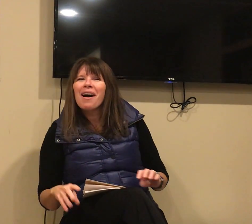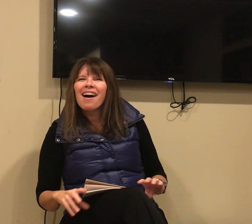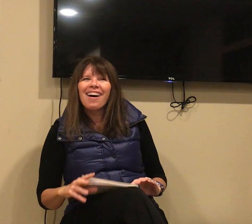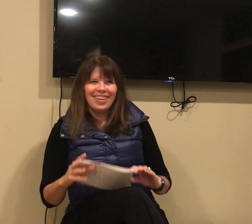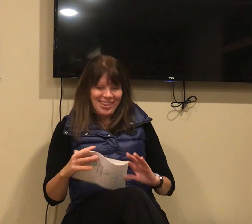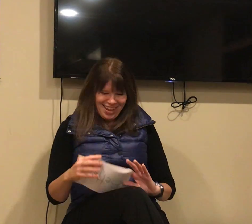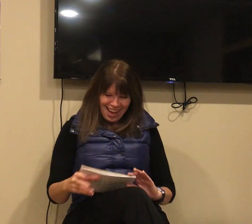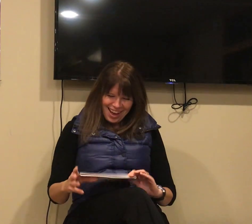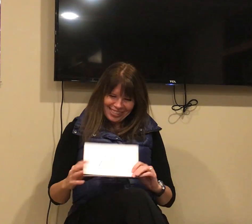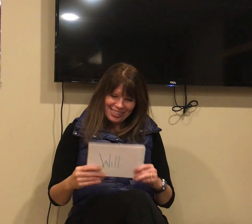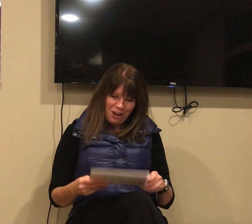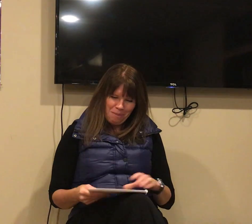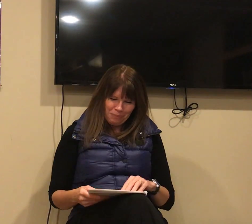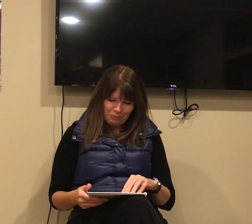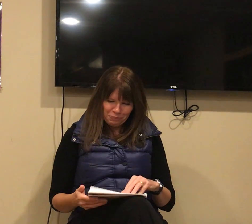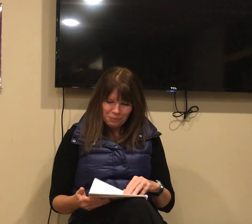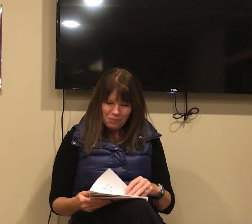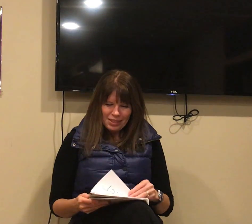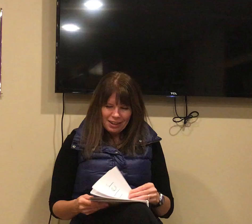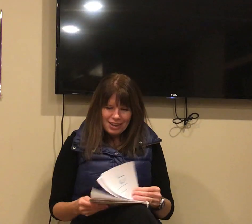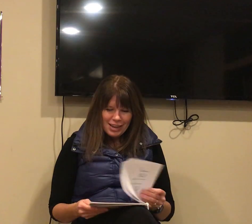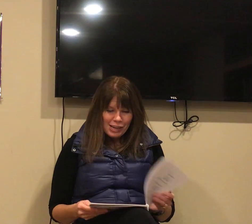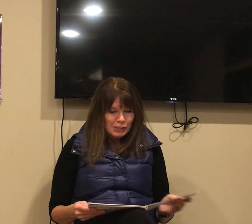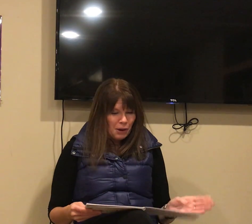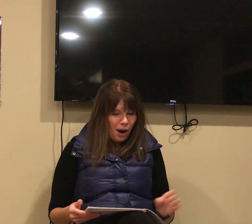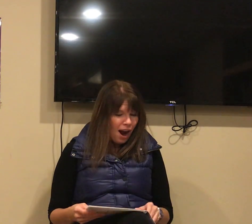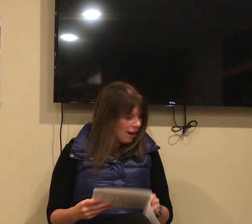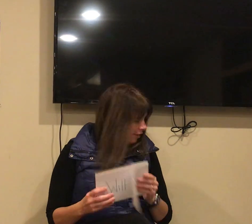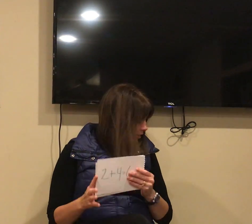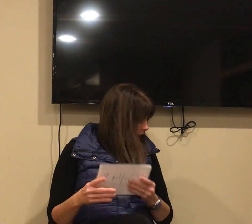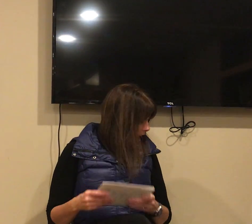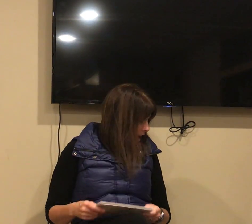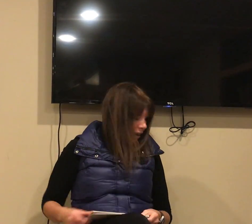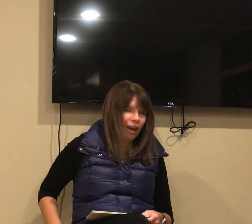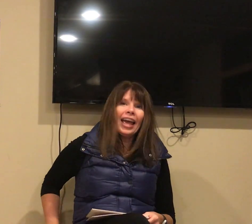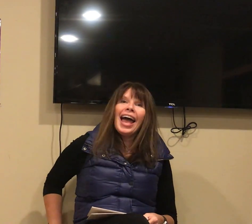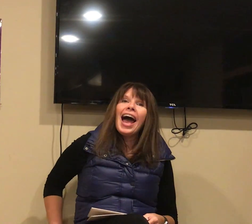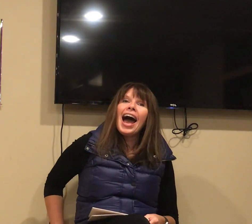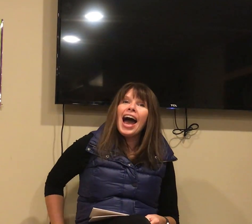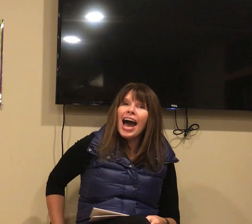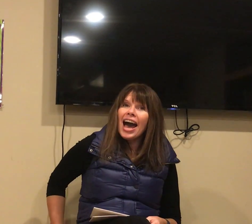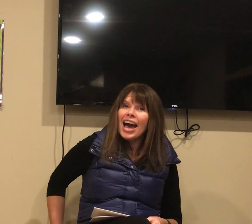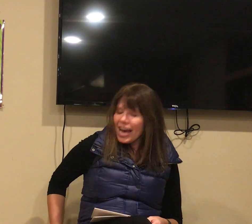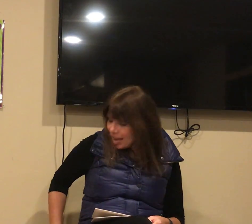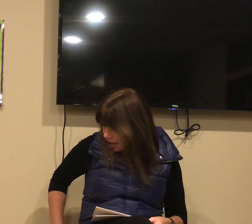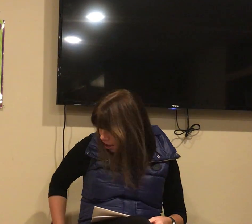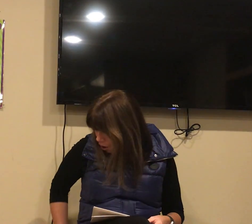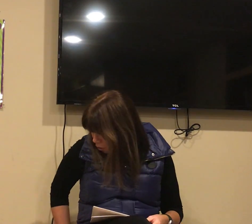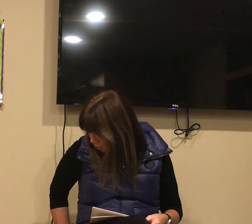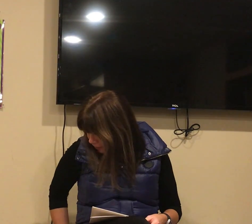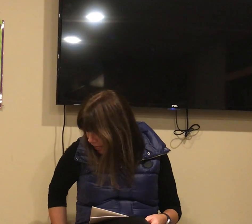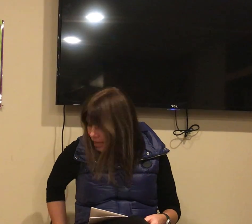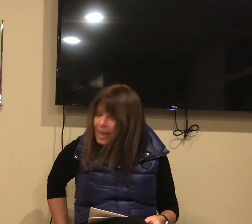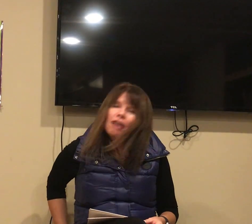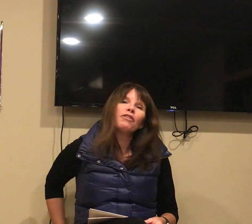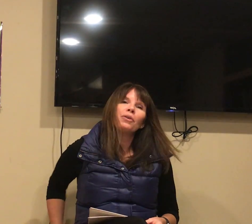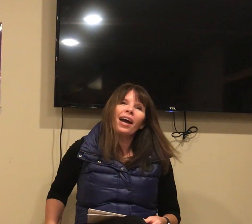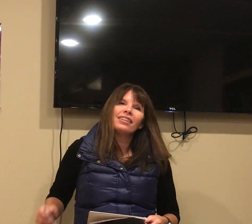wah. Awesome. So our song, High Hopes. If you guys have